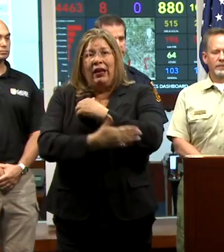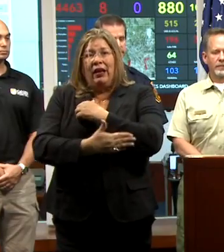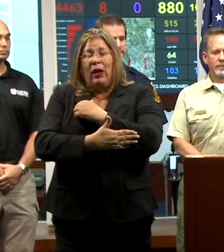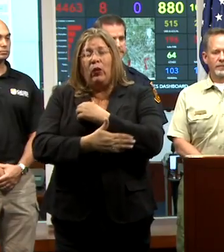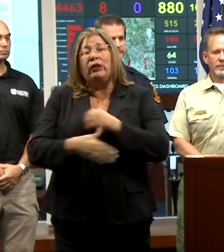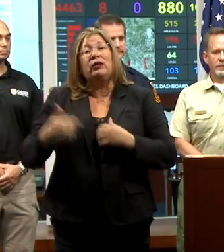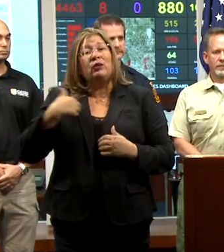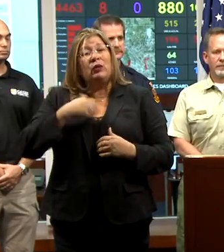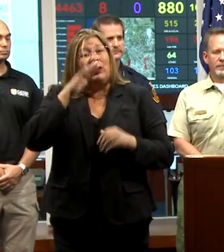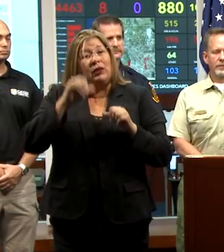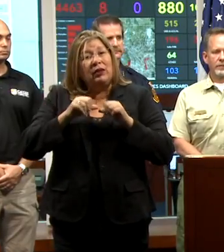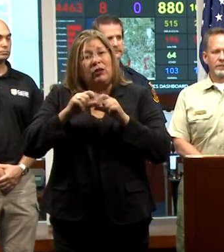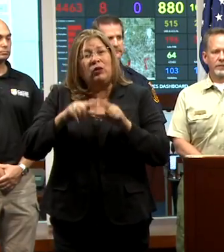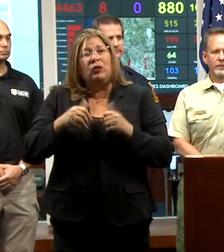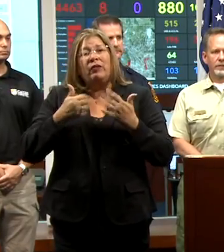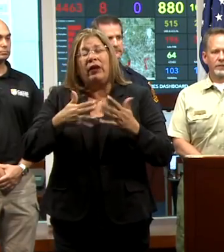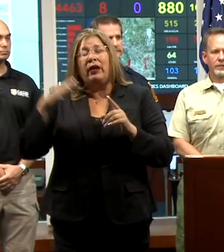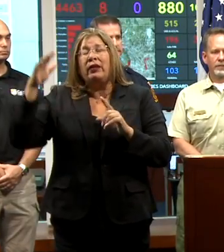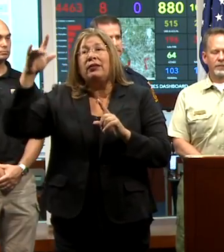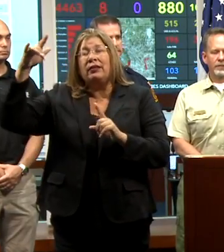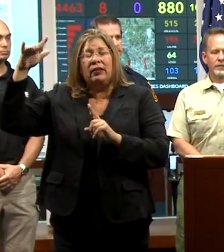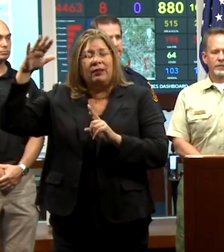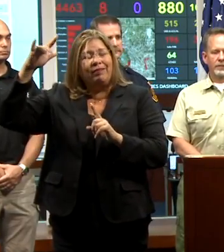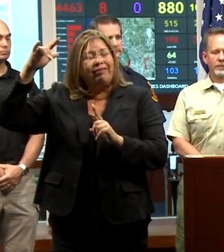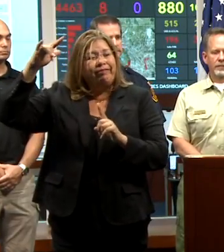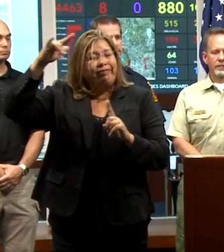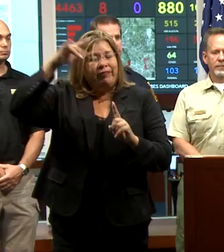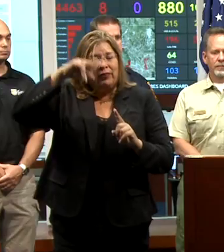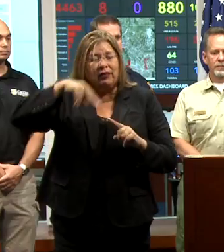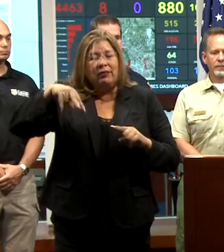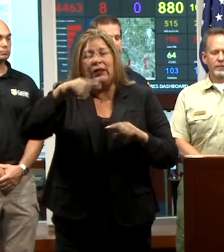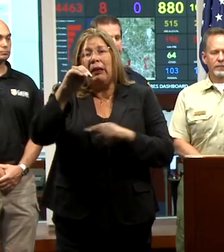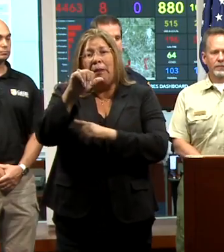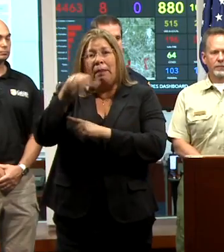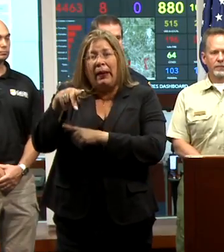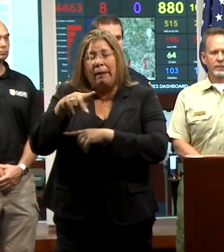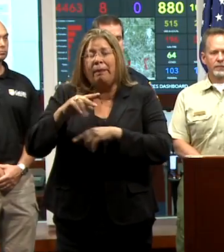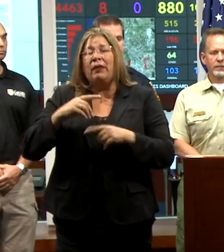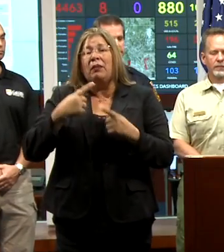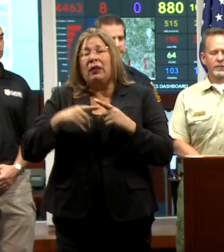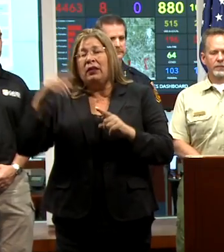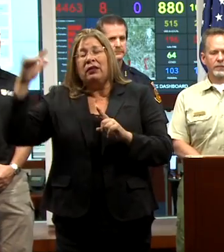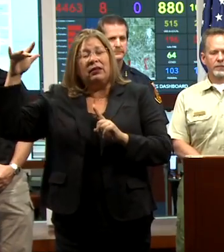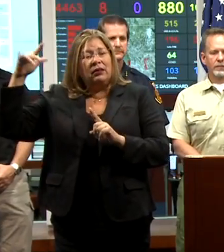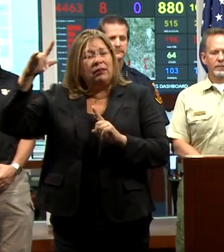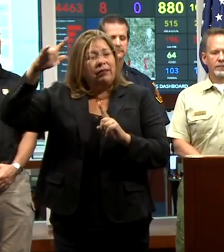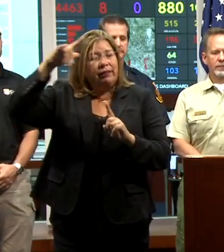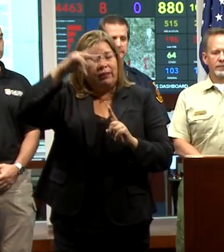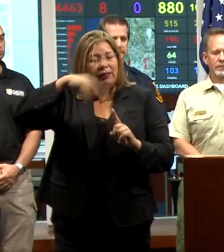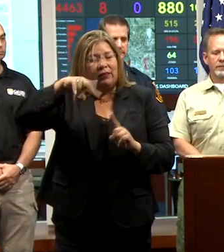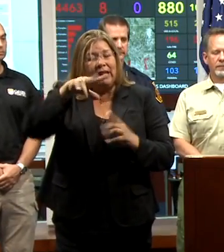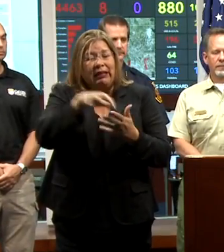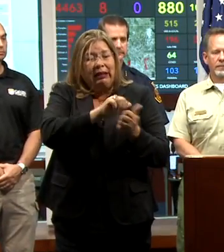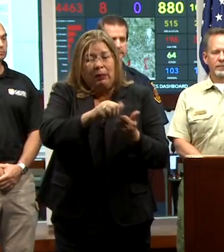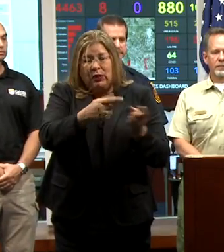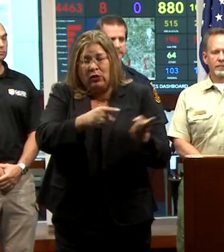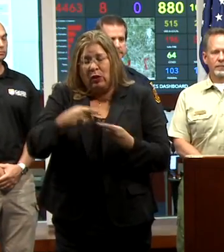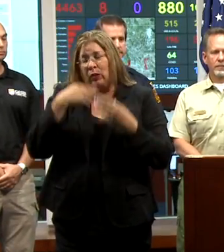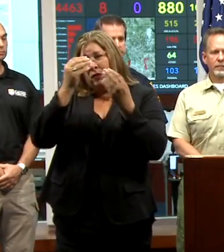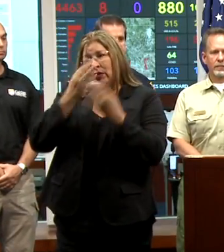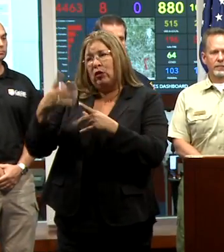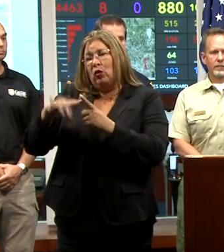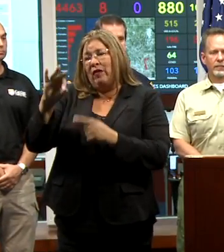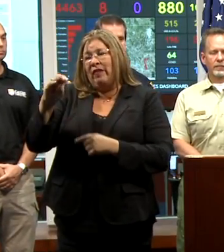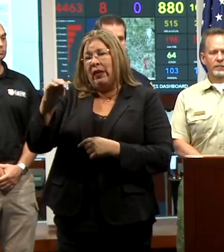We continue to provide aerial fire mapping capability to Cal Fire and aerial damage assessments to FEMA. Our fixed and rotary